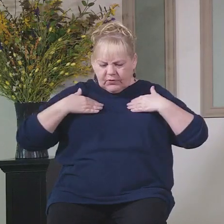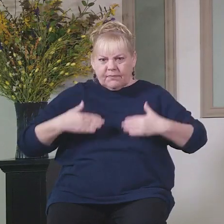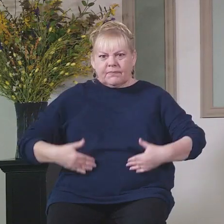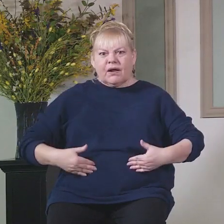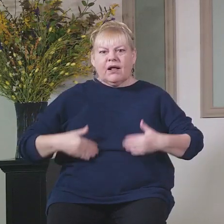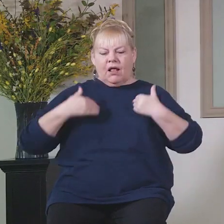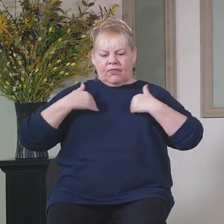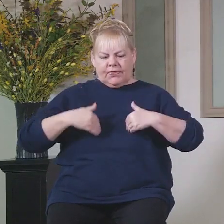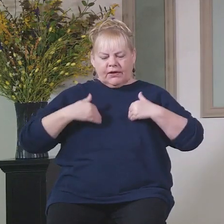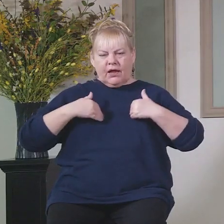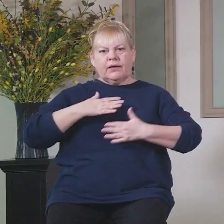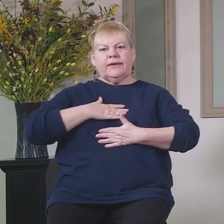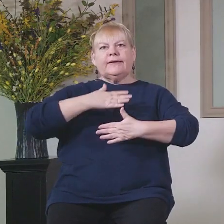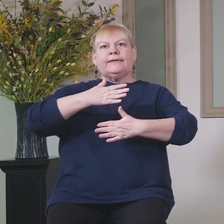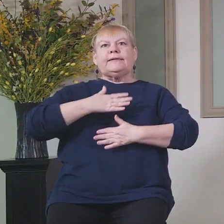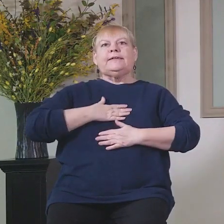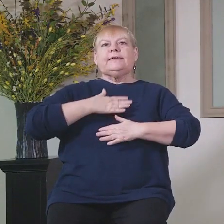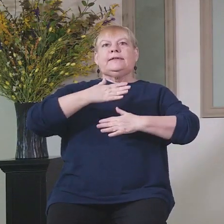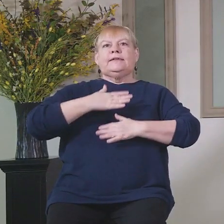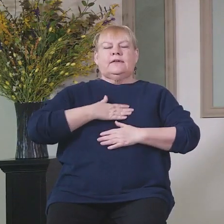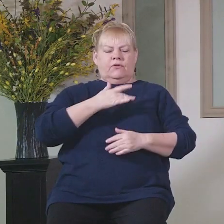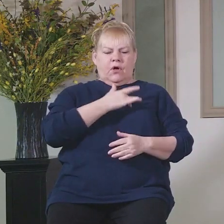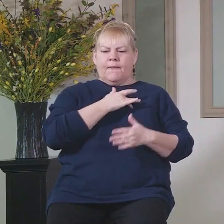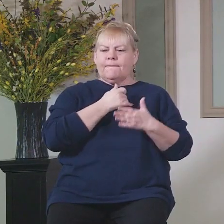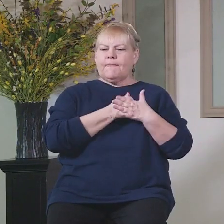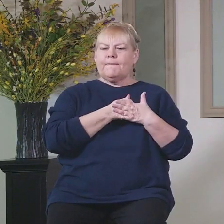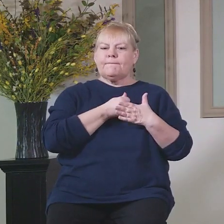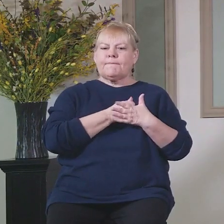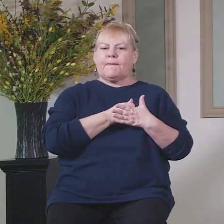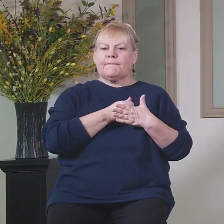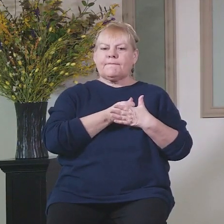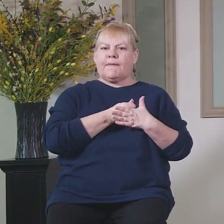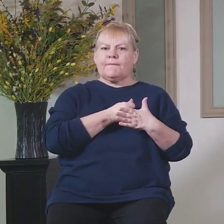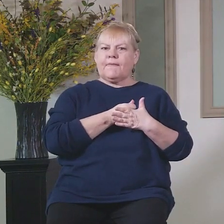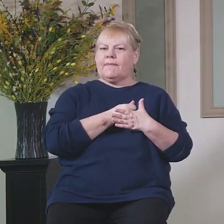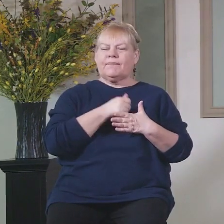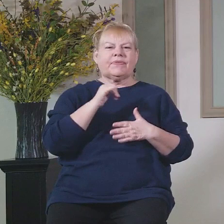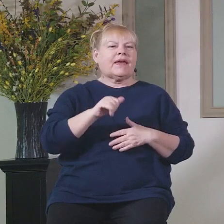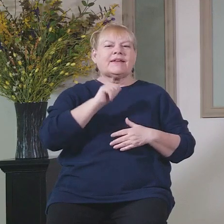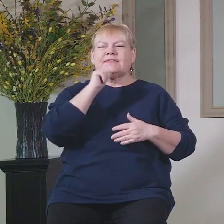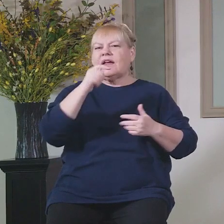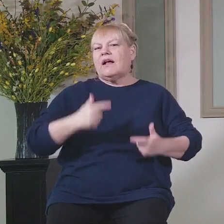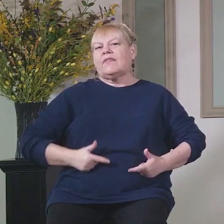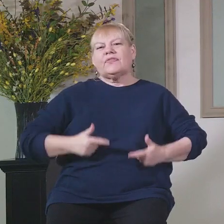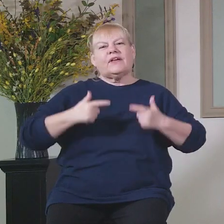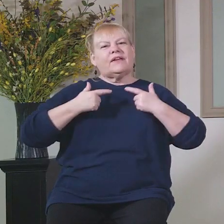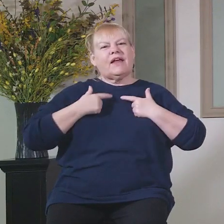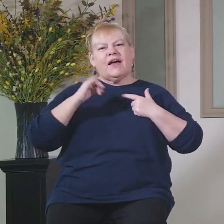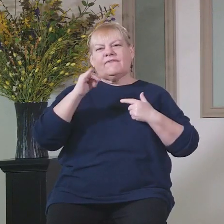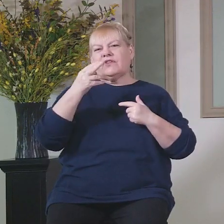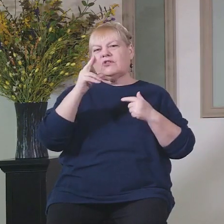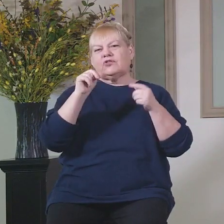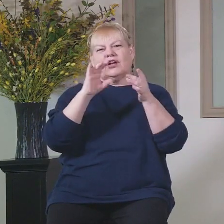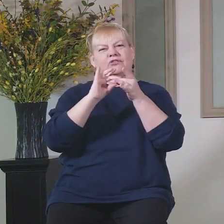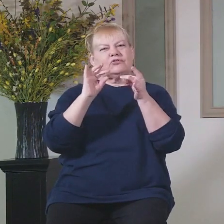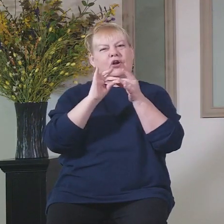the lungs are breathing air, that the heart is pumping blood. That is not the life that John's talking